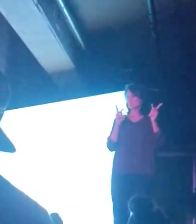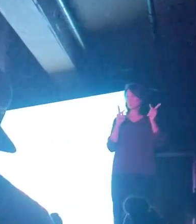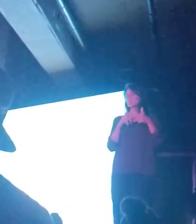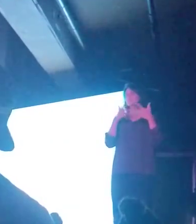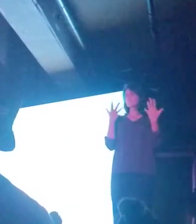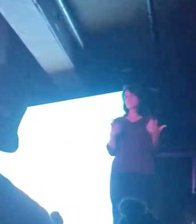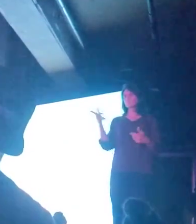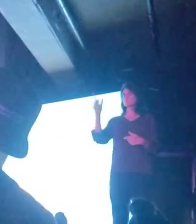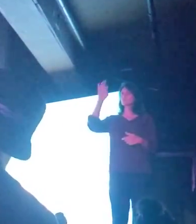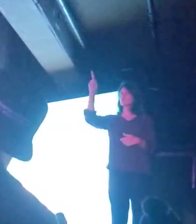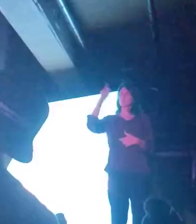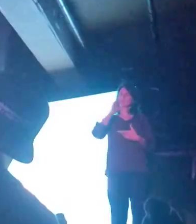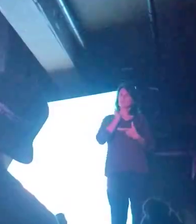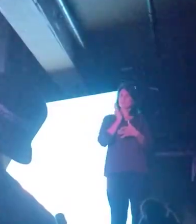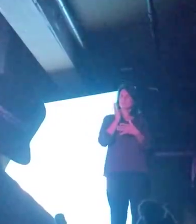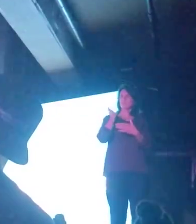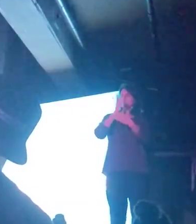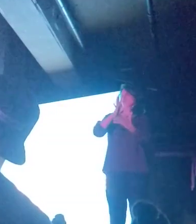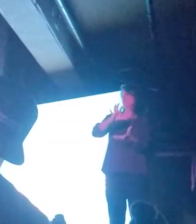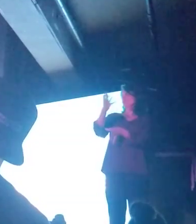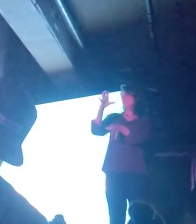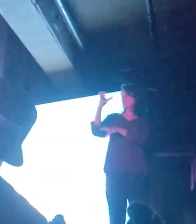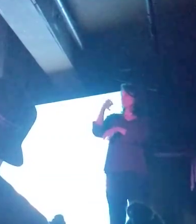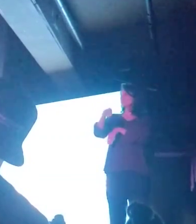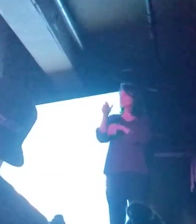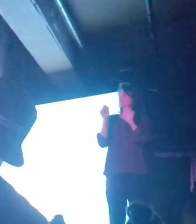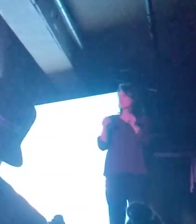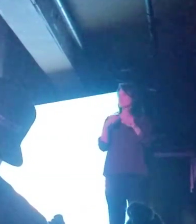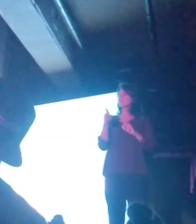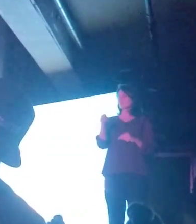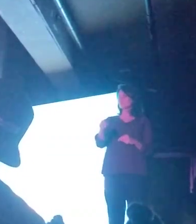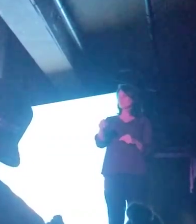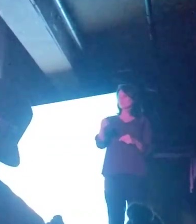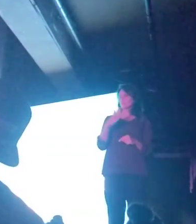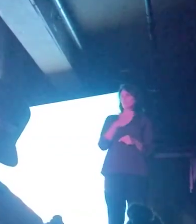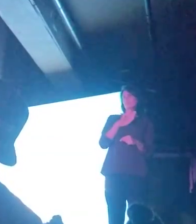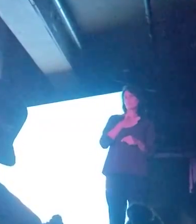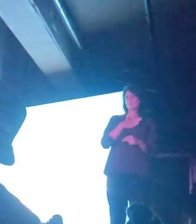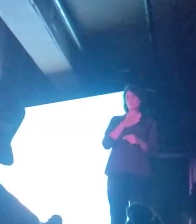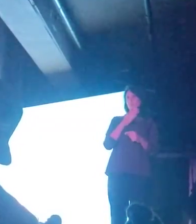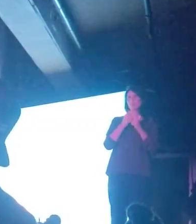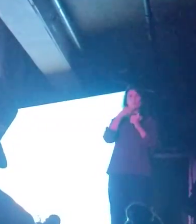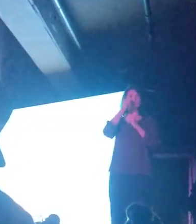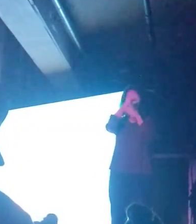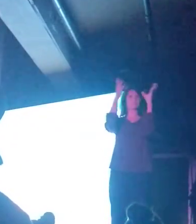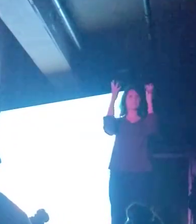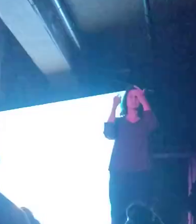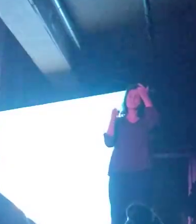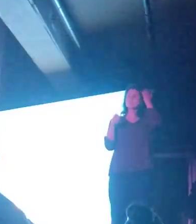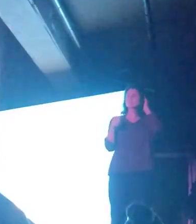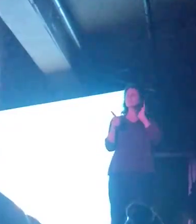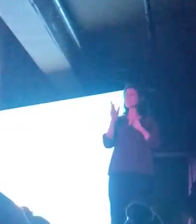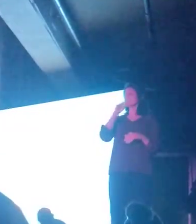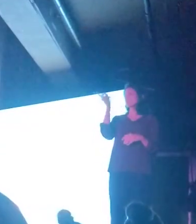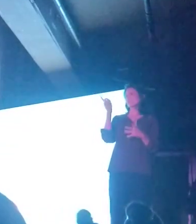was more, to my mind, just unleashing a lot of